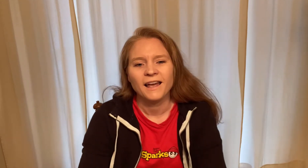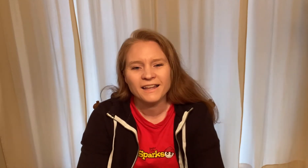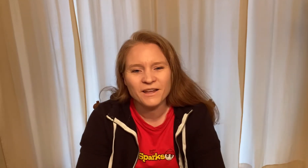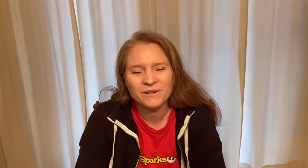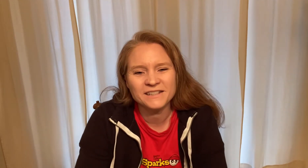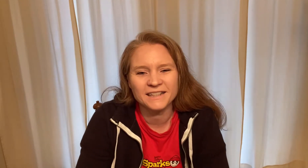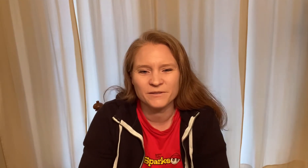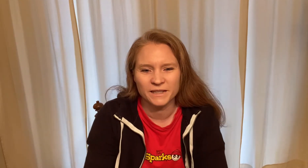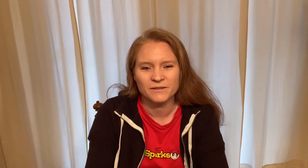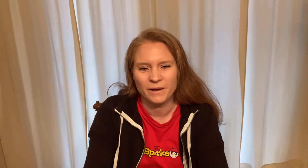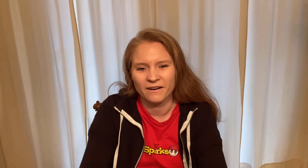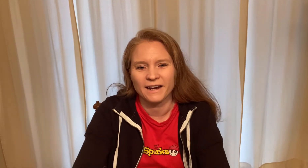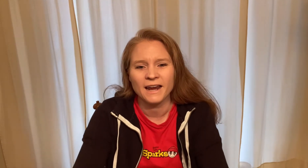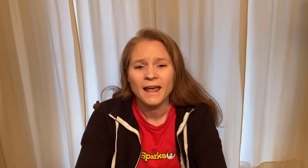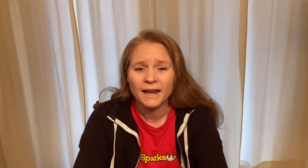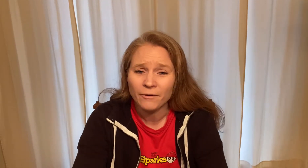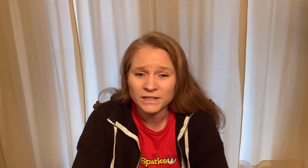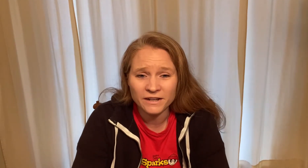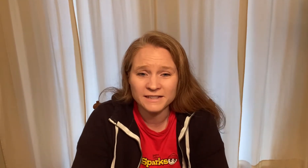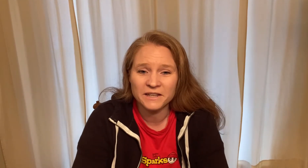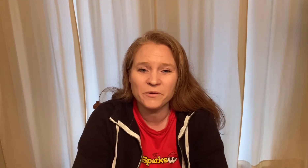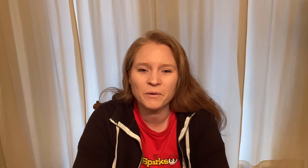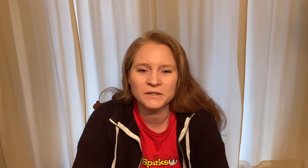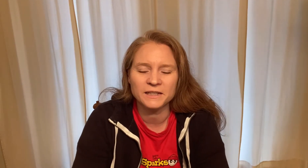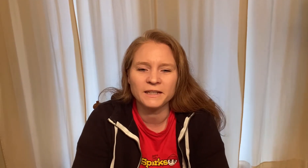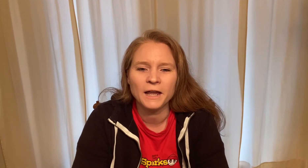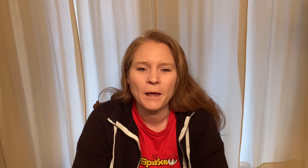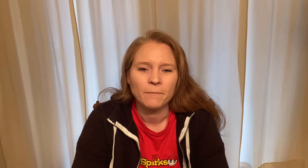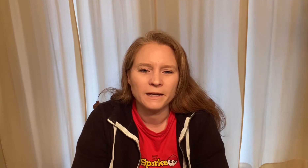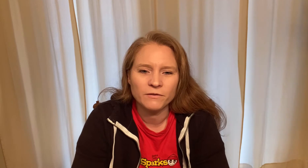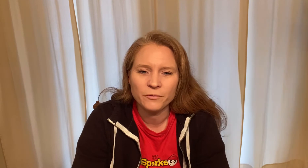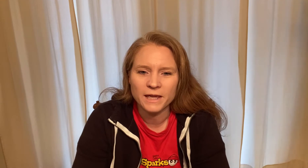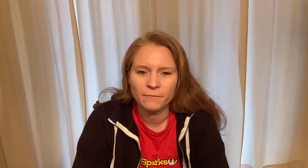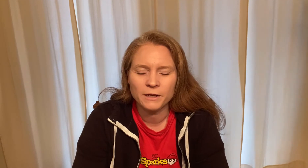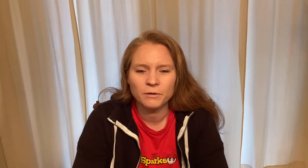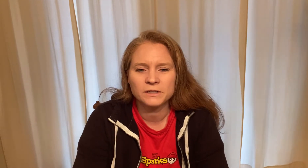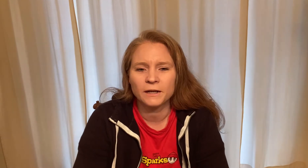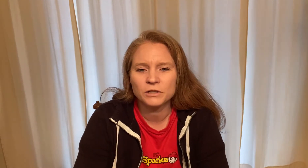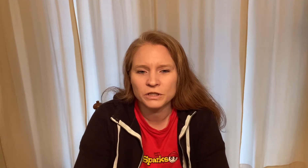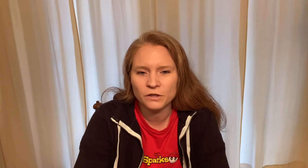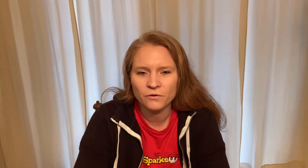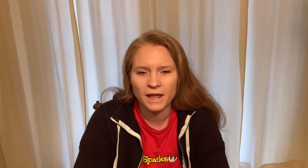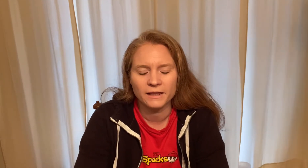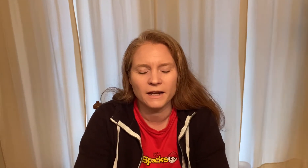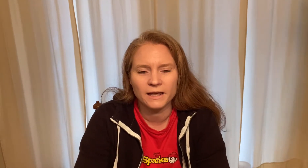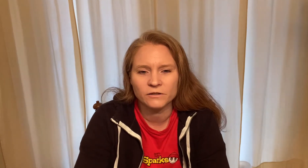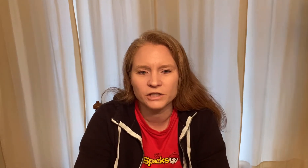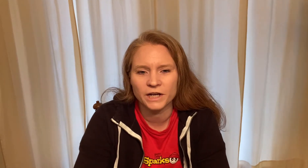Hi Clubbers, it's Miss Mary, and I wish I could see you in person, but even though we can't be in person, I'm so glad that I get to share